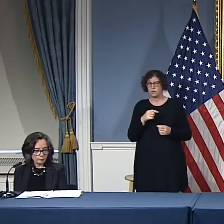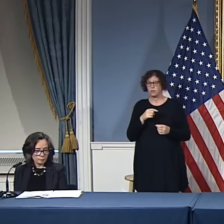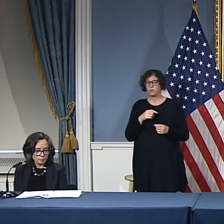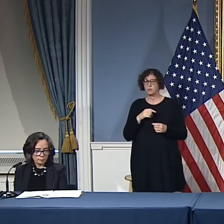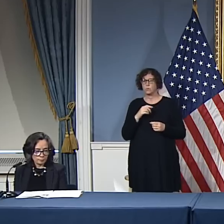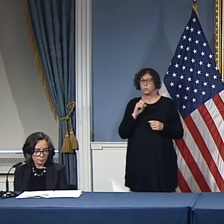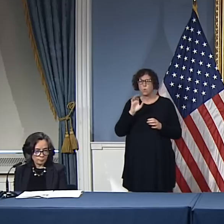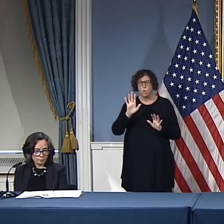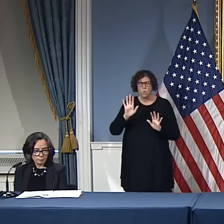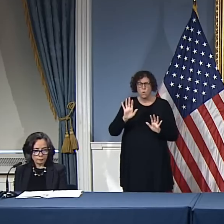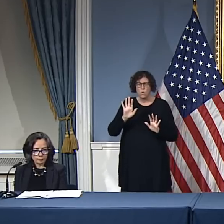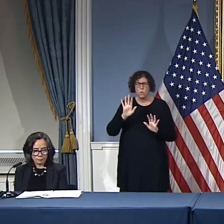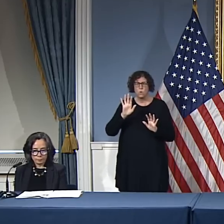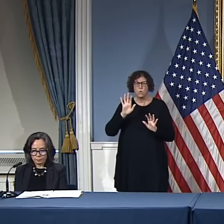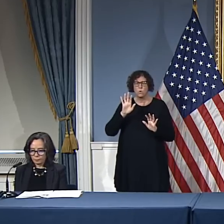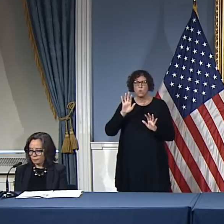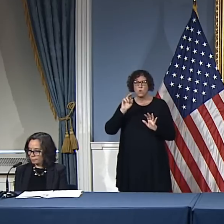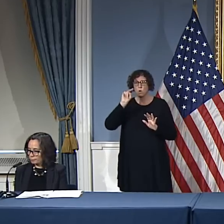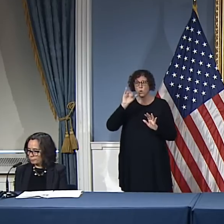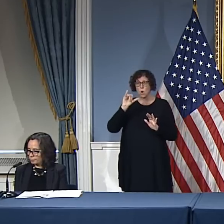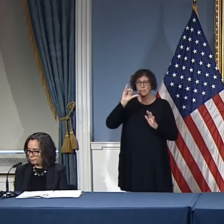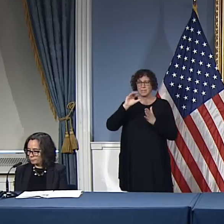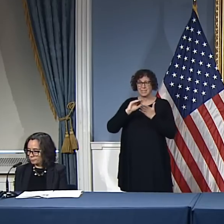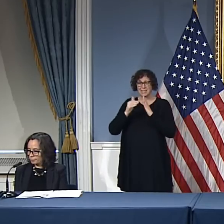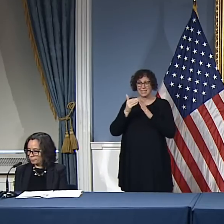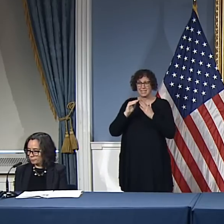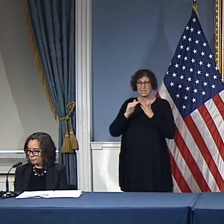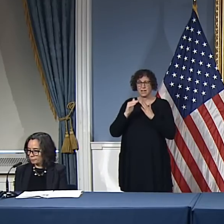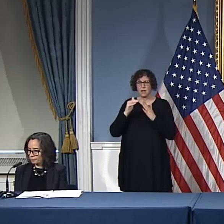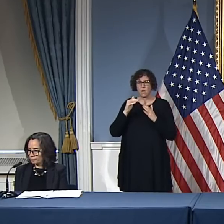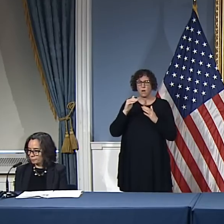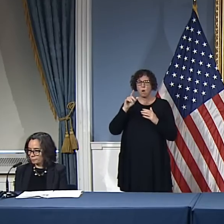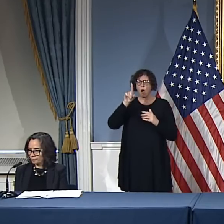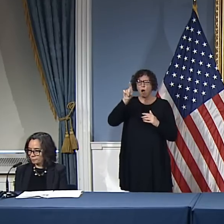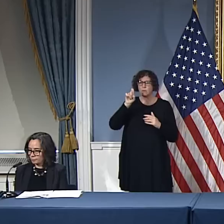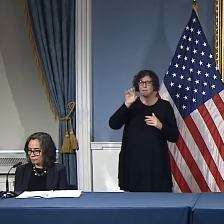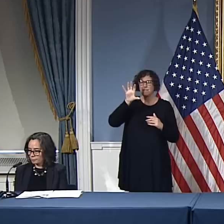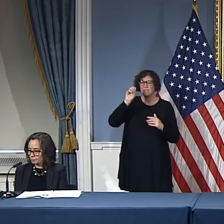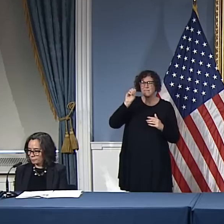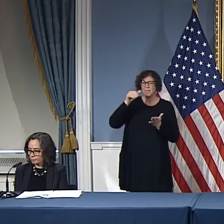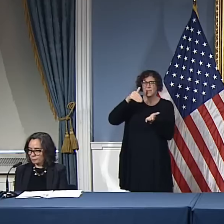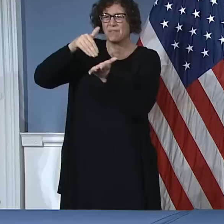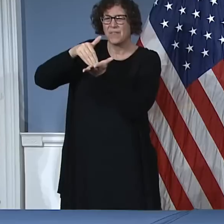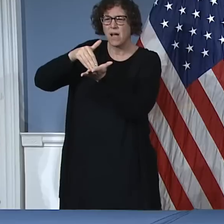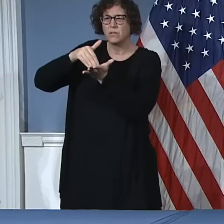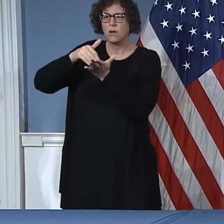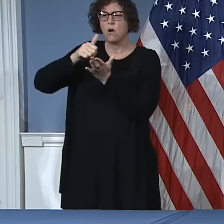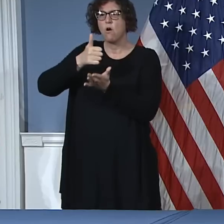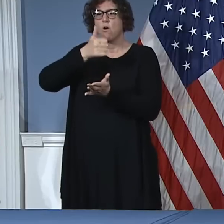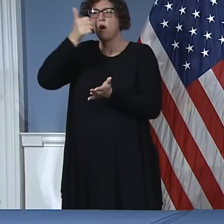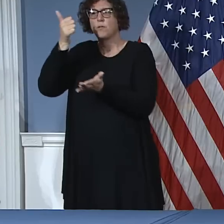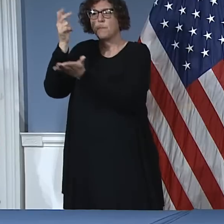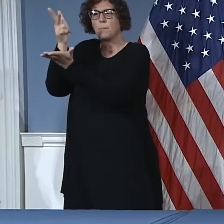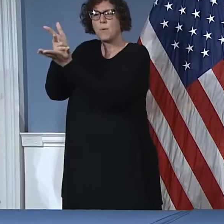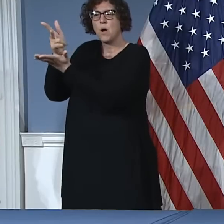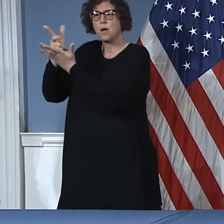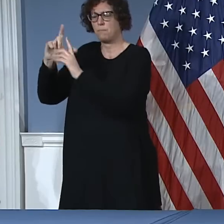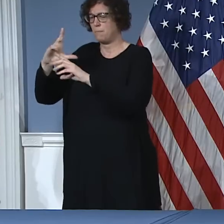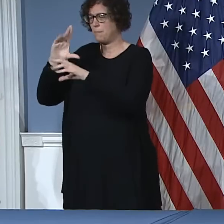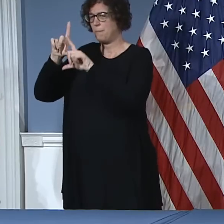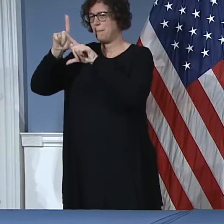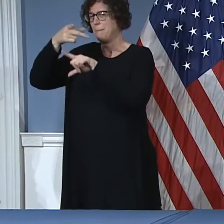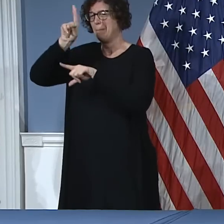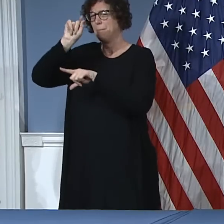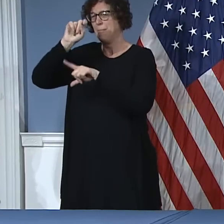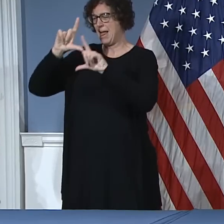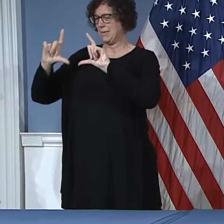after all, in most cases, just a job perk. Gersh, it's a fair question, but honestly not a question for today.